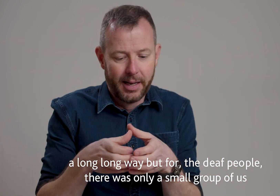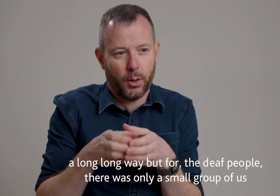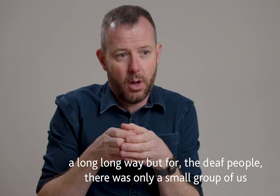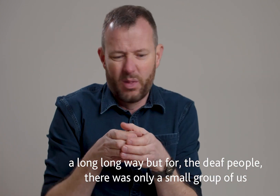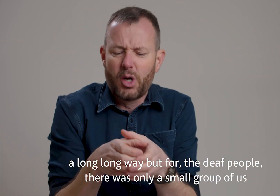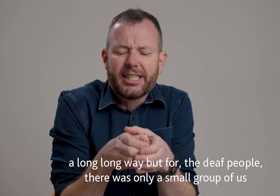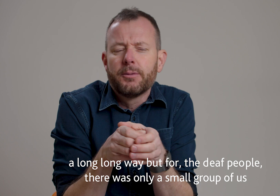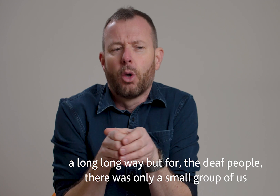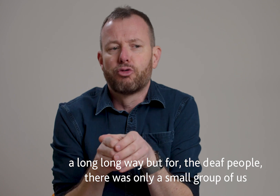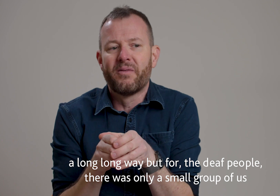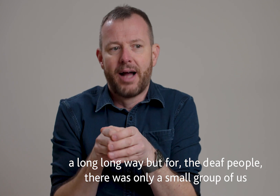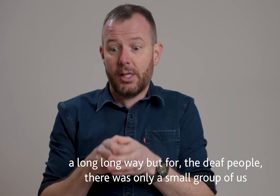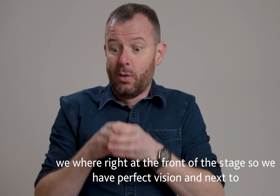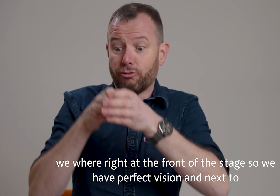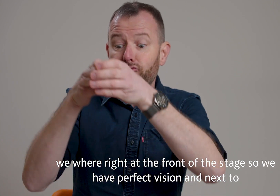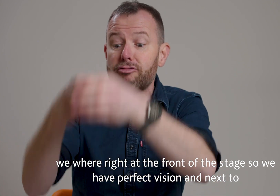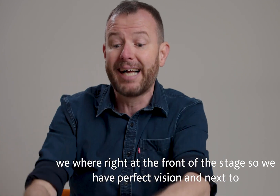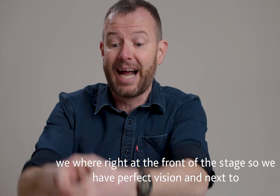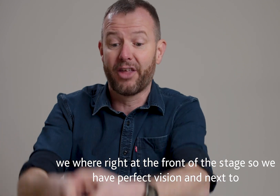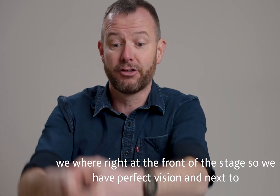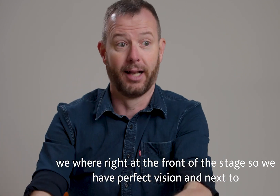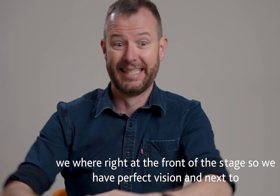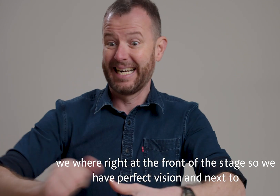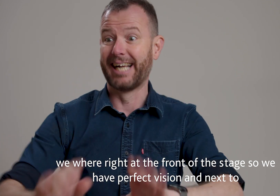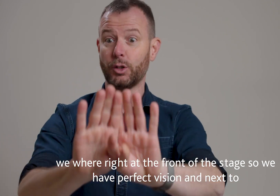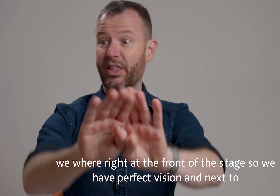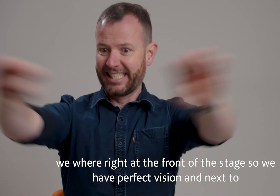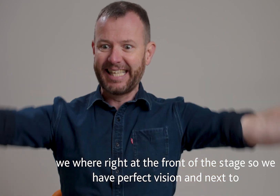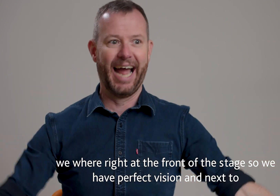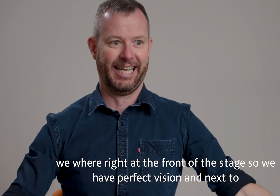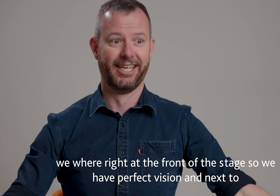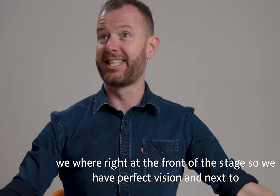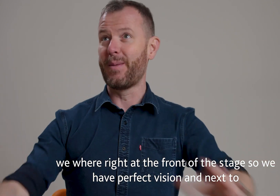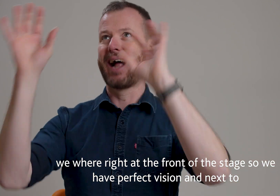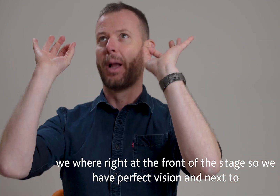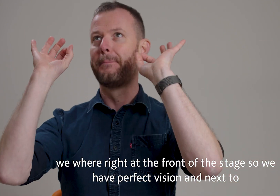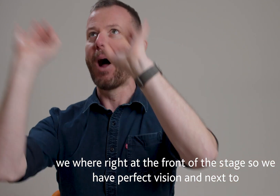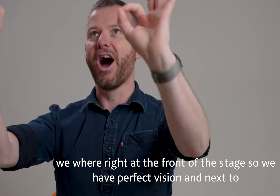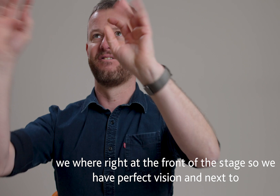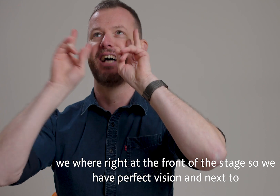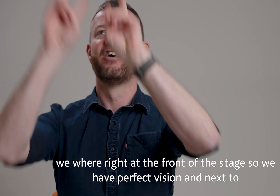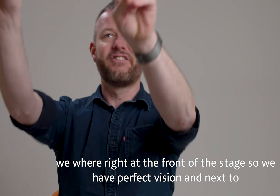people. So I just know to us. We were right at the front, next to the stand. So we had perfect